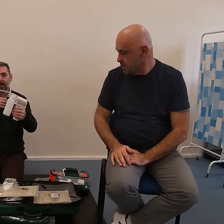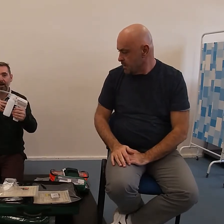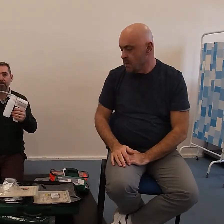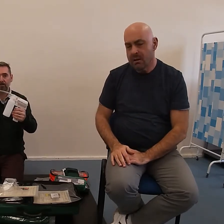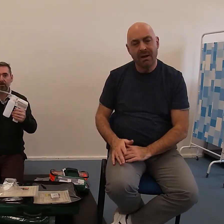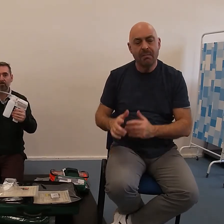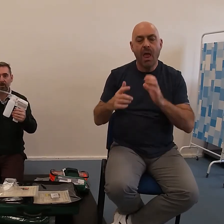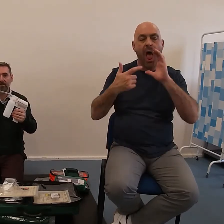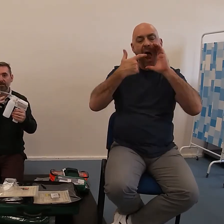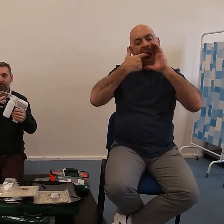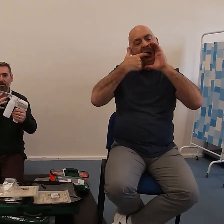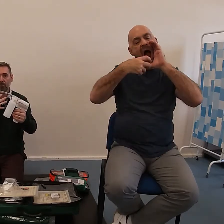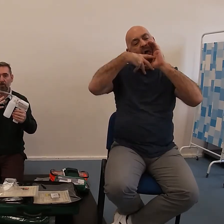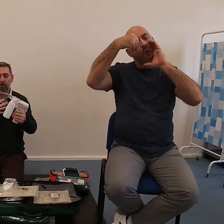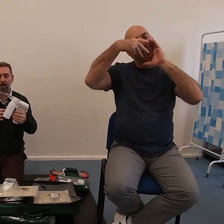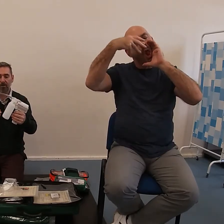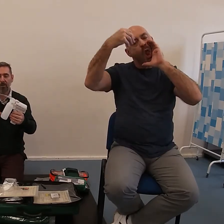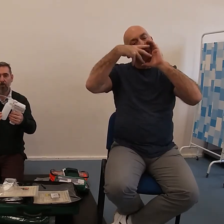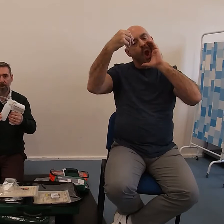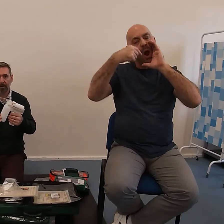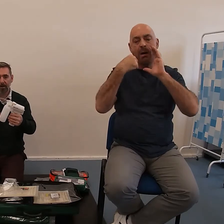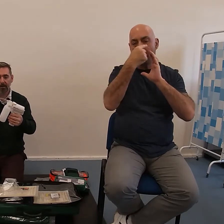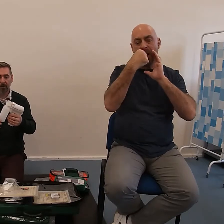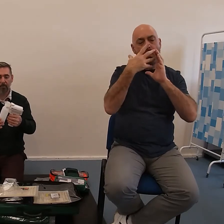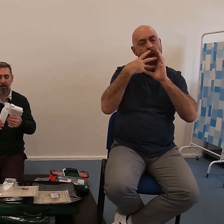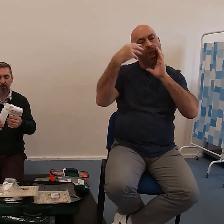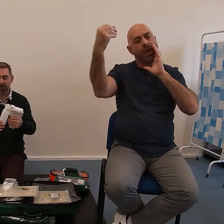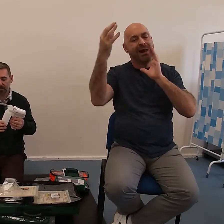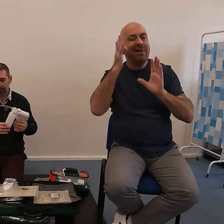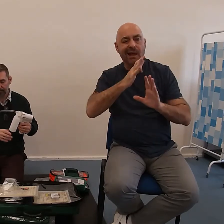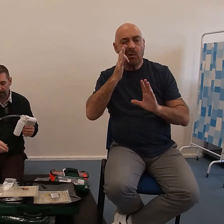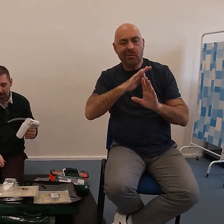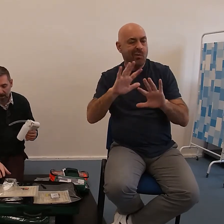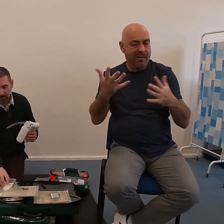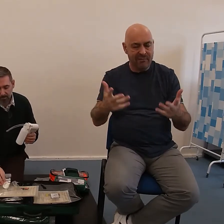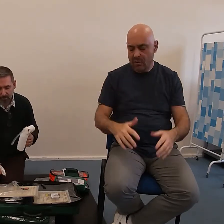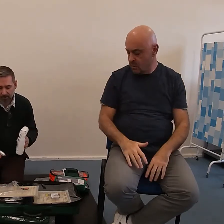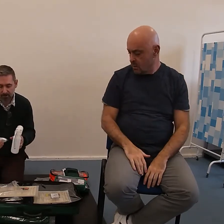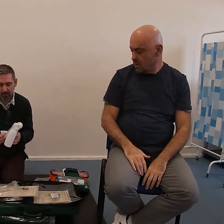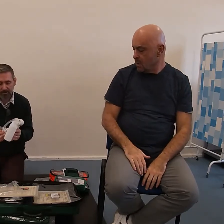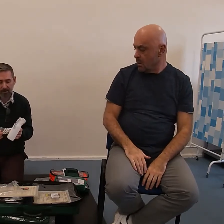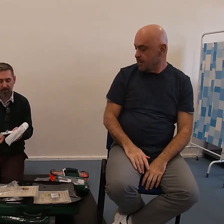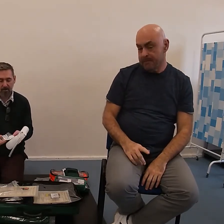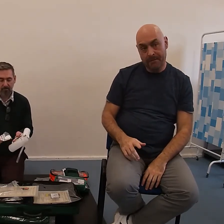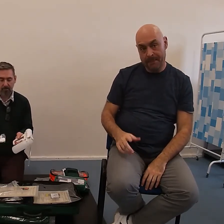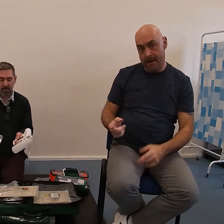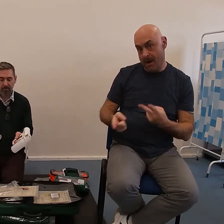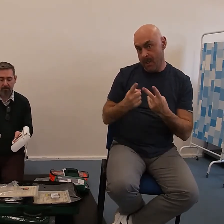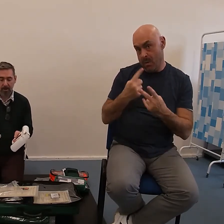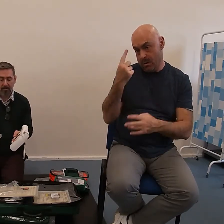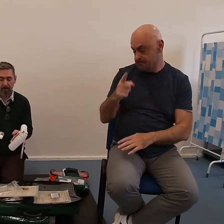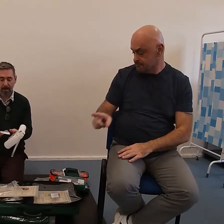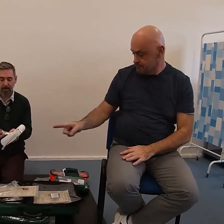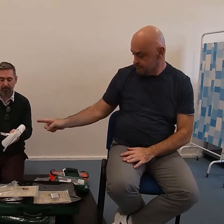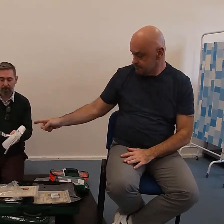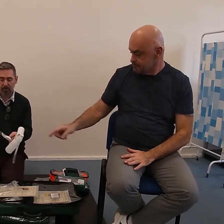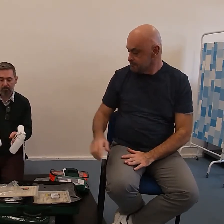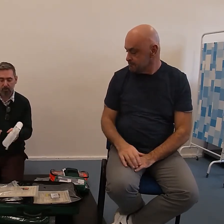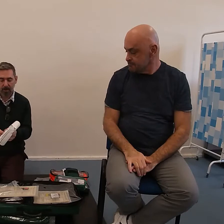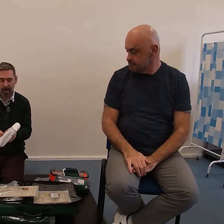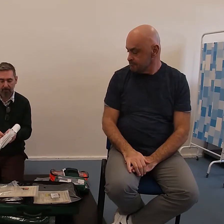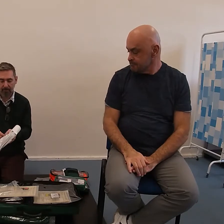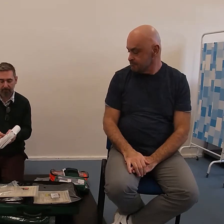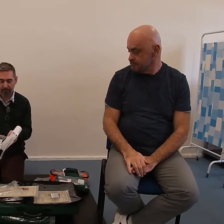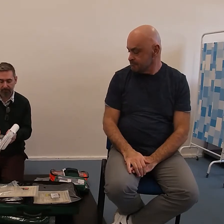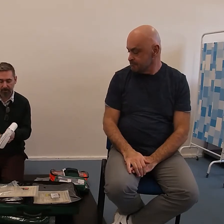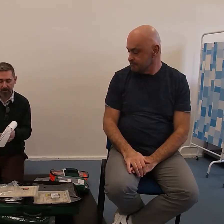which would allow you to drain someone's oral cavity quickly in an emergency. The last thing that's in the bag is a